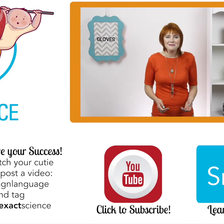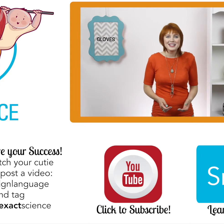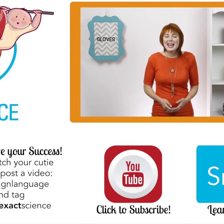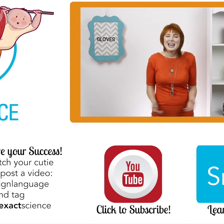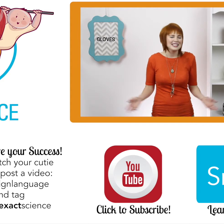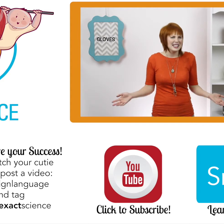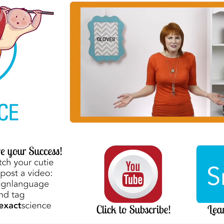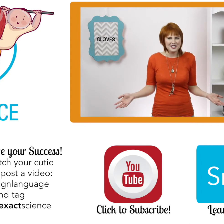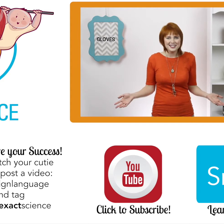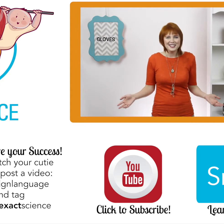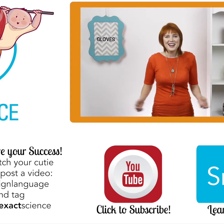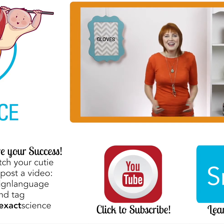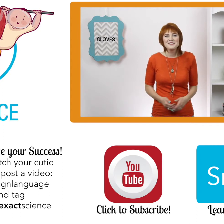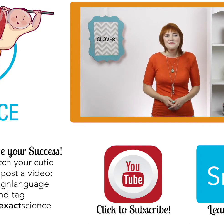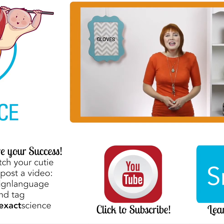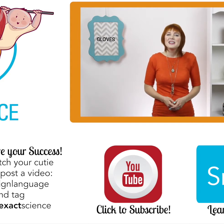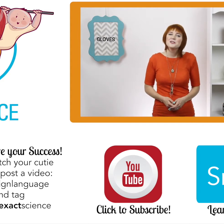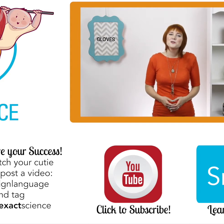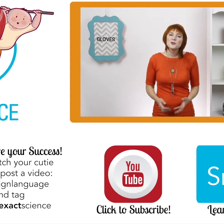moms and ask any questions that you have. Thank